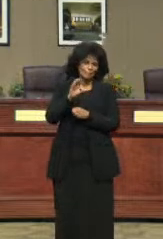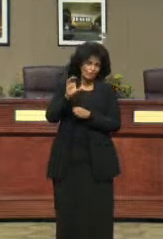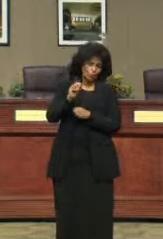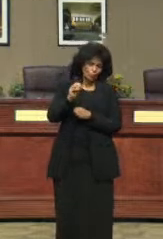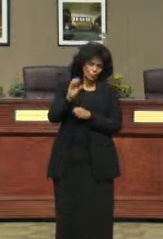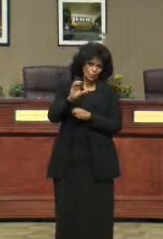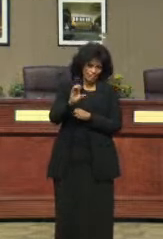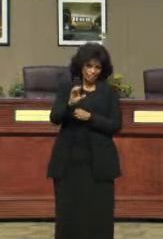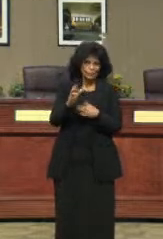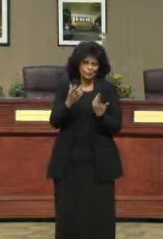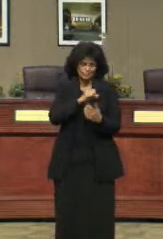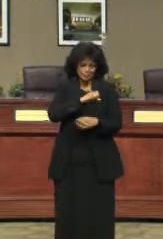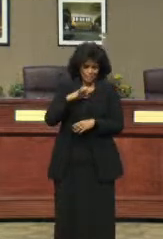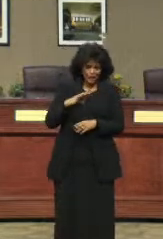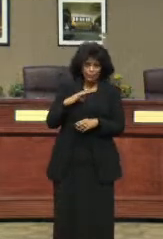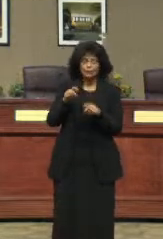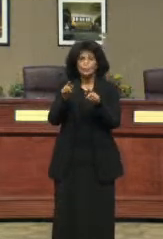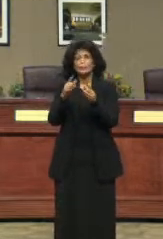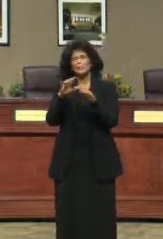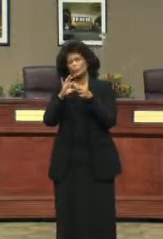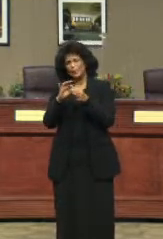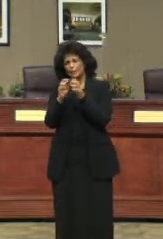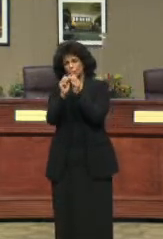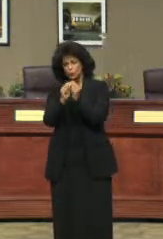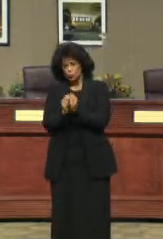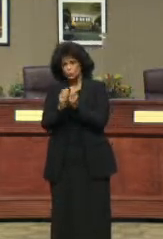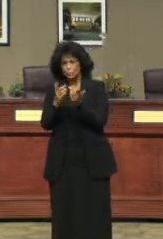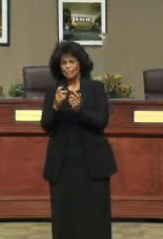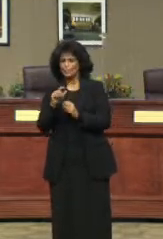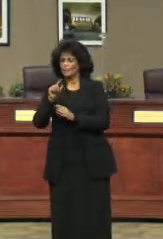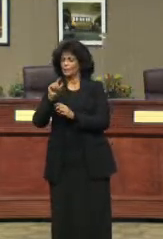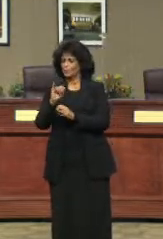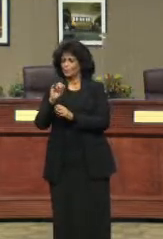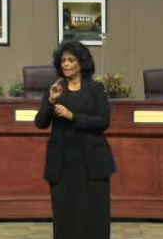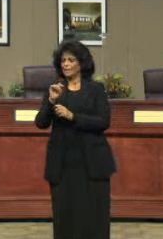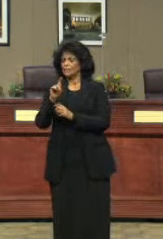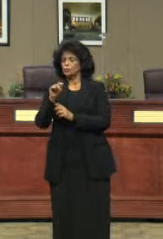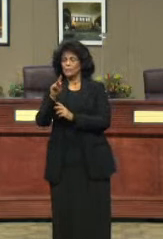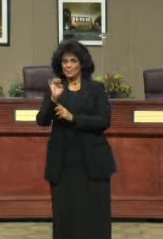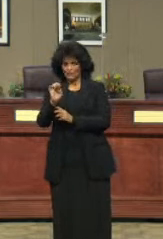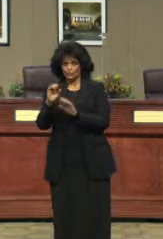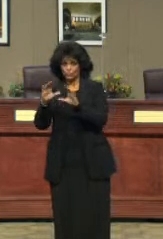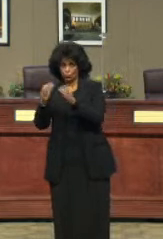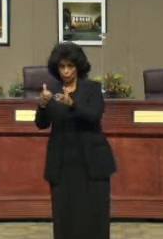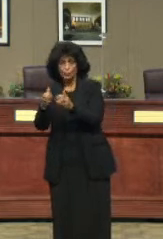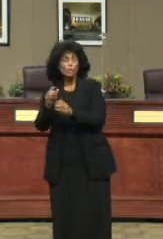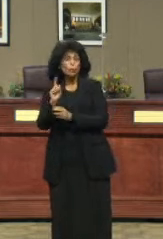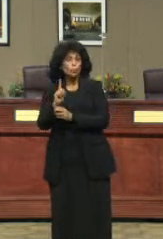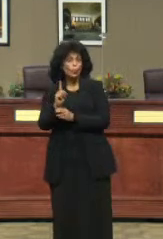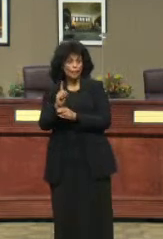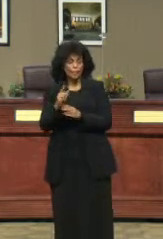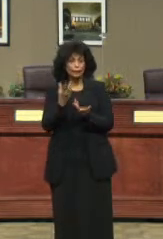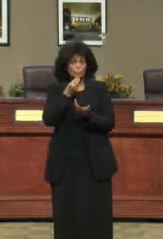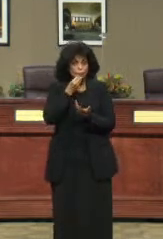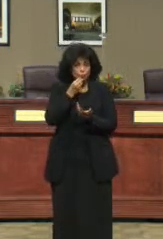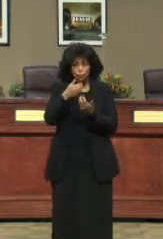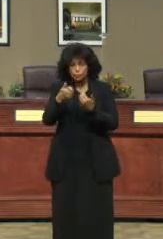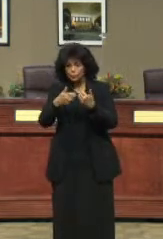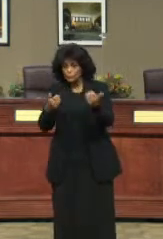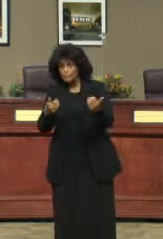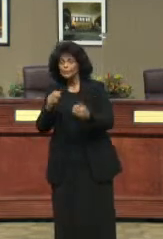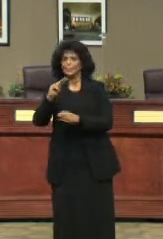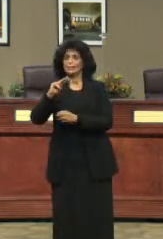here within Orange County. That will be at the Second Harvest facility.